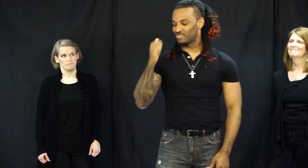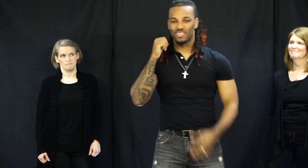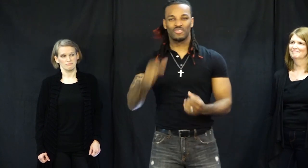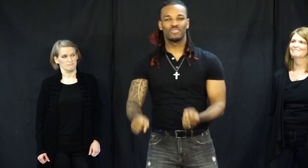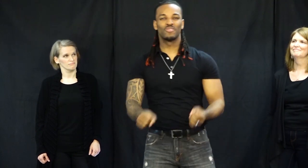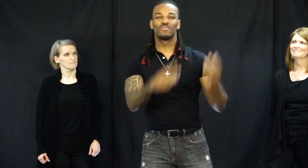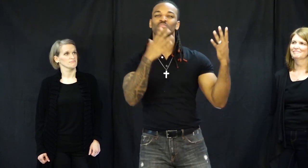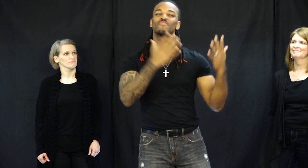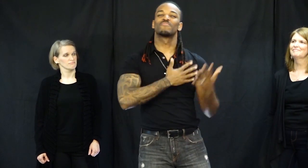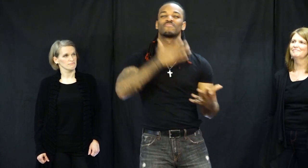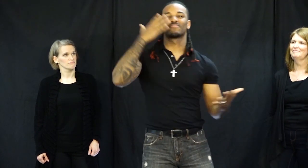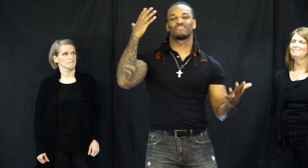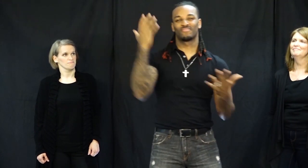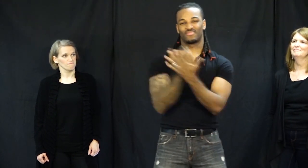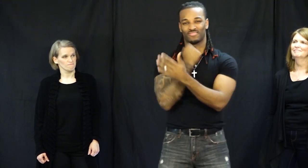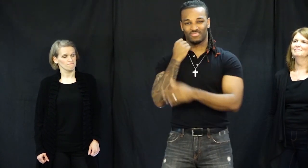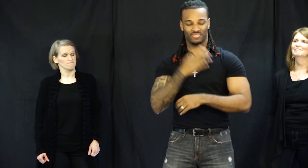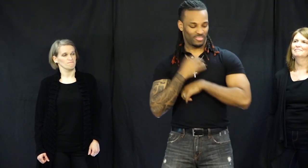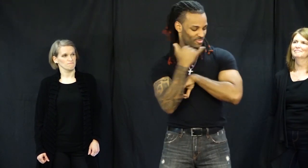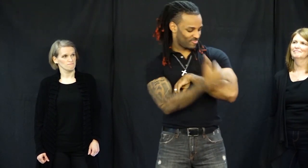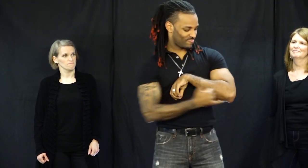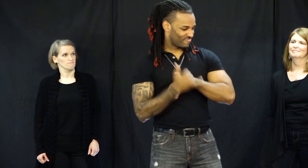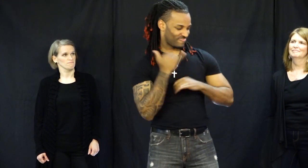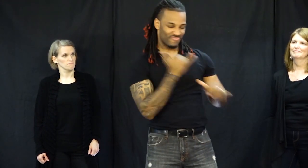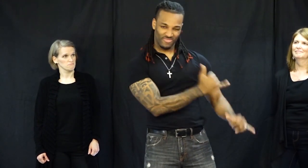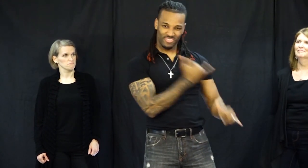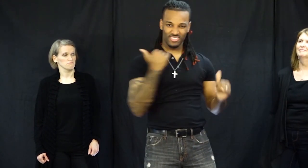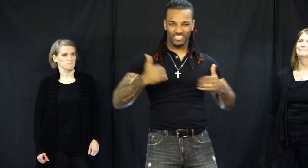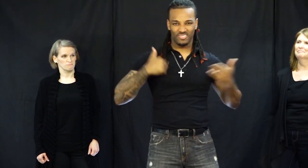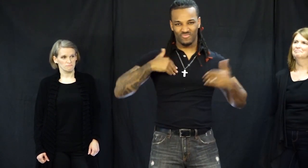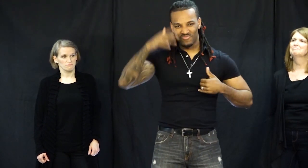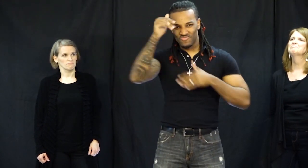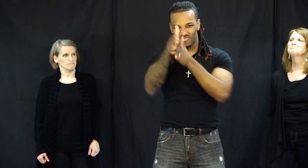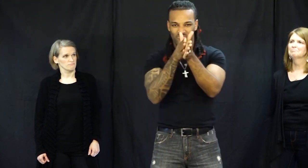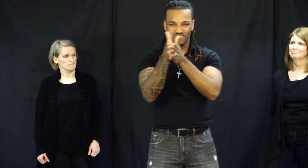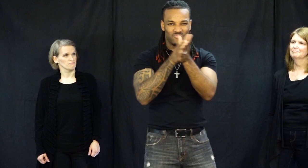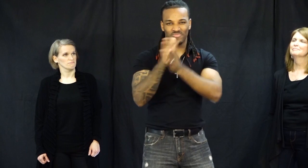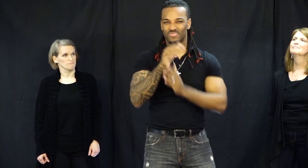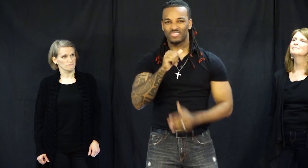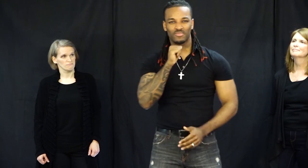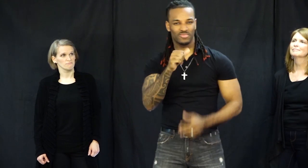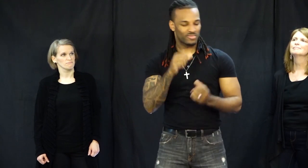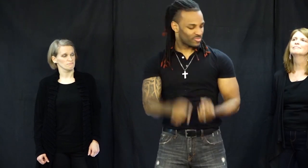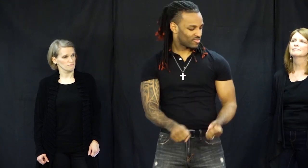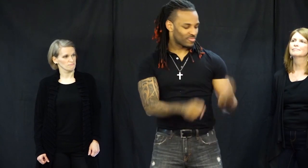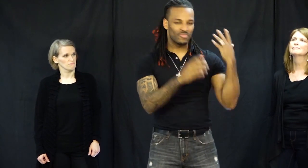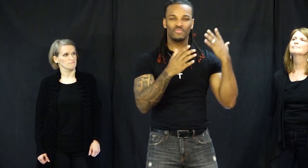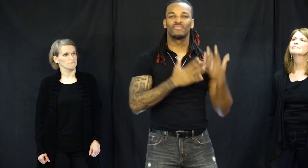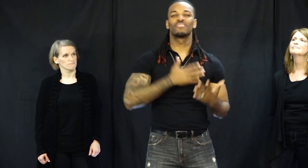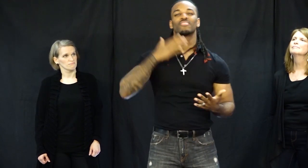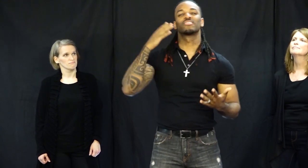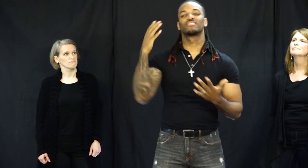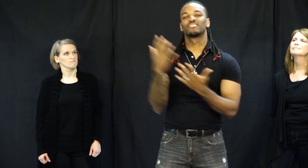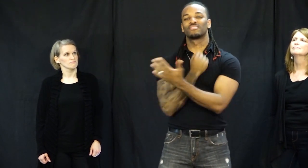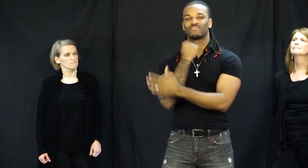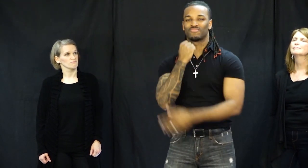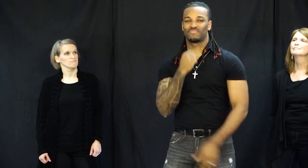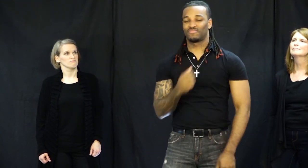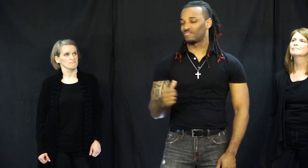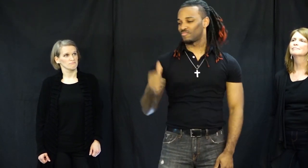not throwing away my shot. And yo, I'm just like my country. I'm young, scrappy, and hungry, and I'm not throwing away my shot. I am